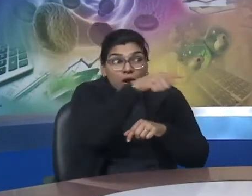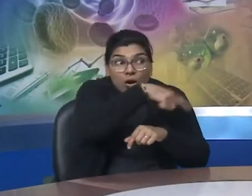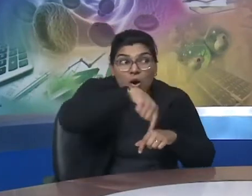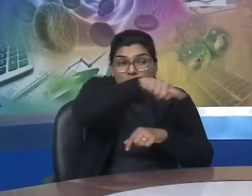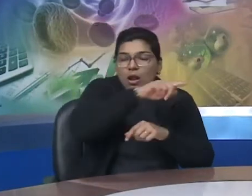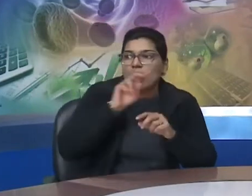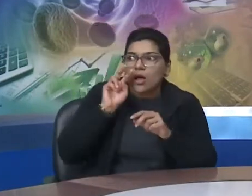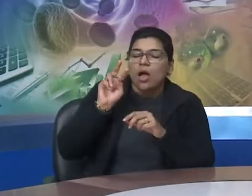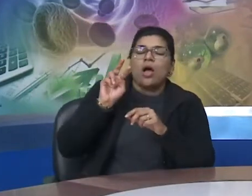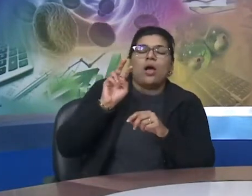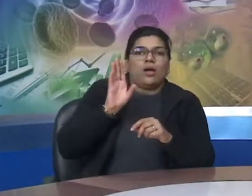and